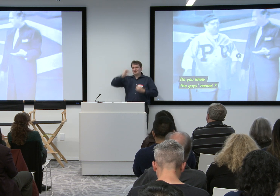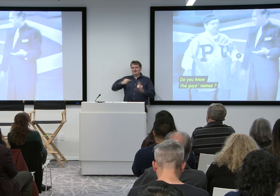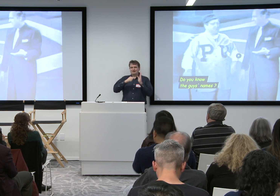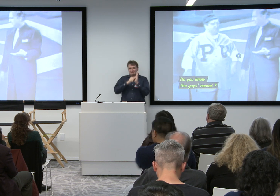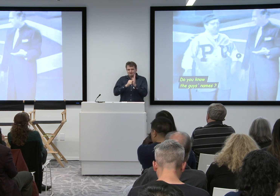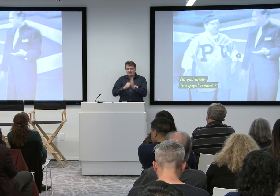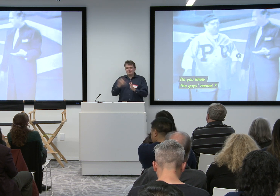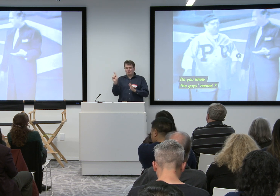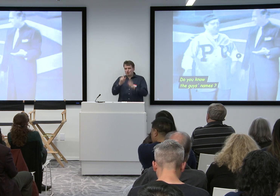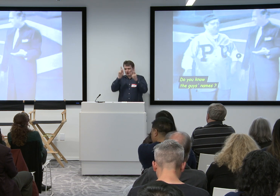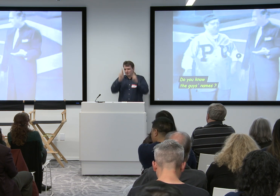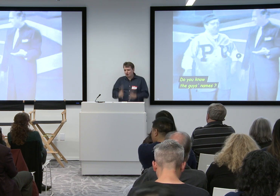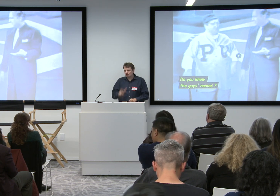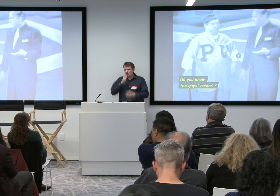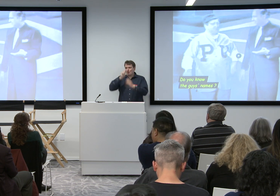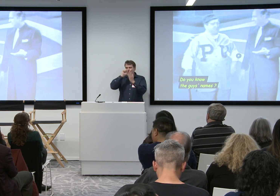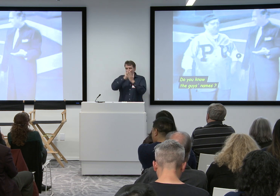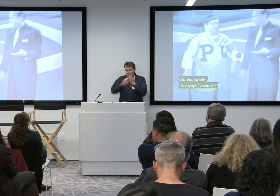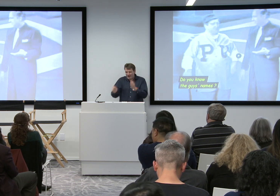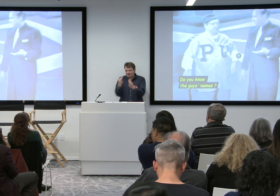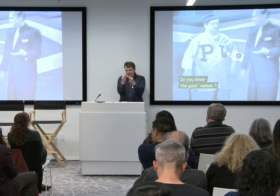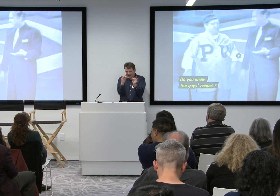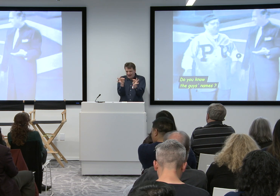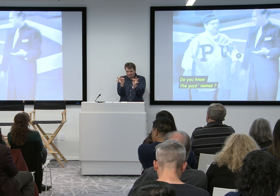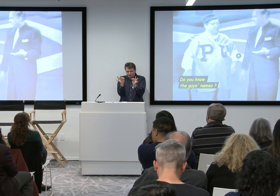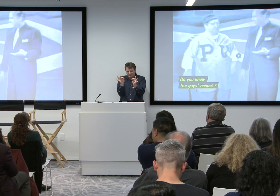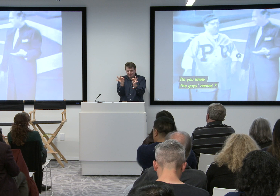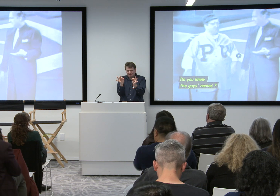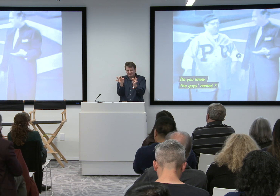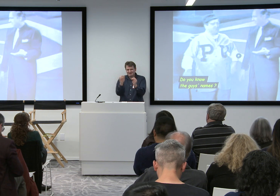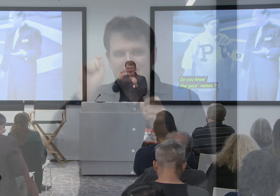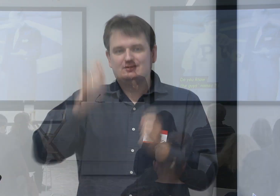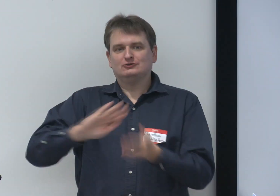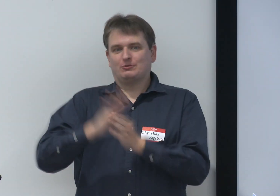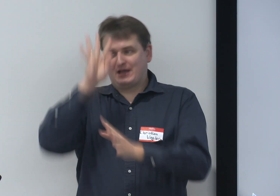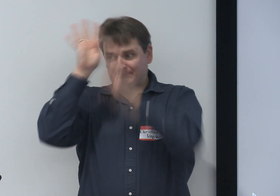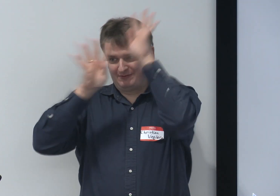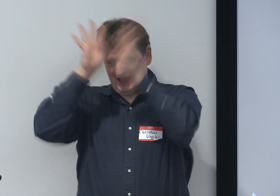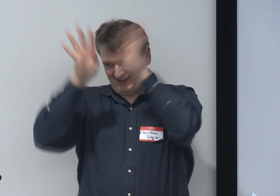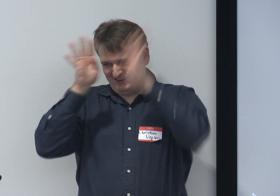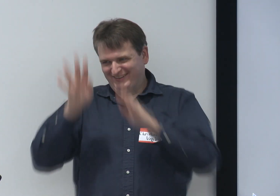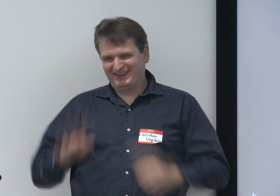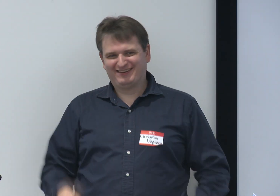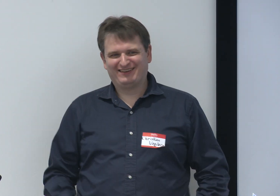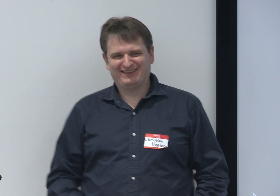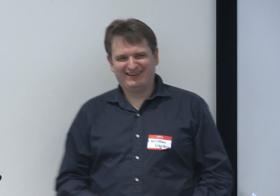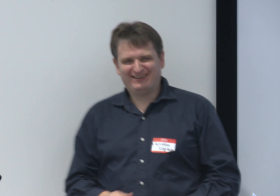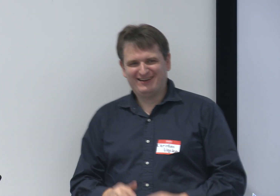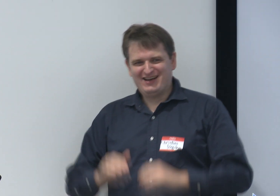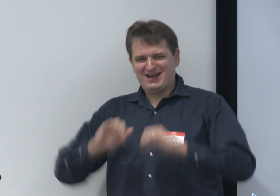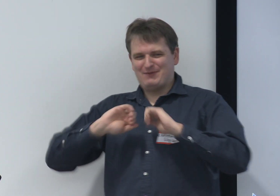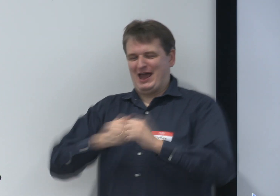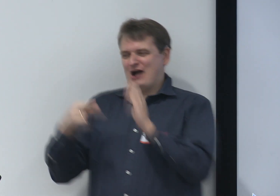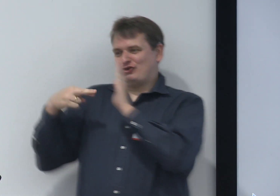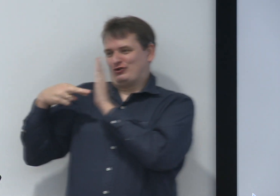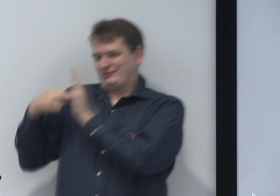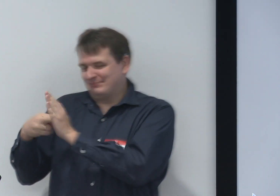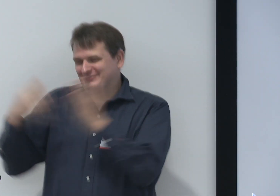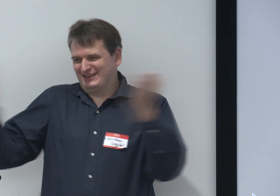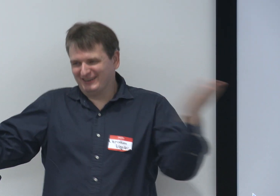trying to follow the input. The person who writes the captions needs to be quite inventive about